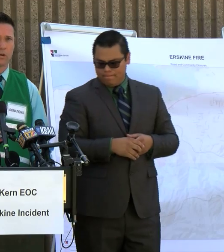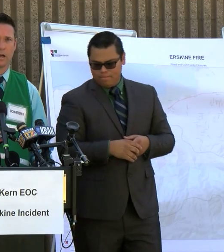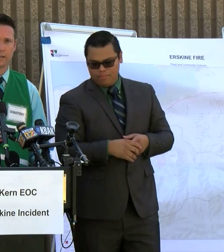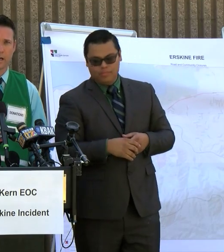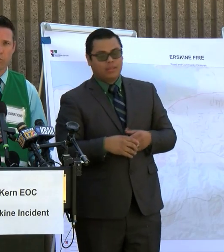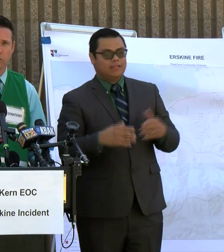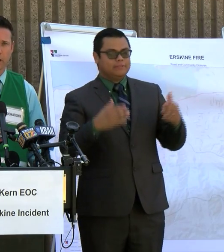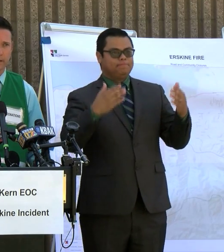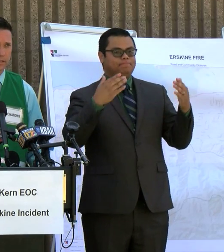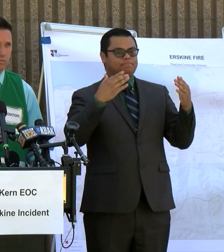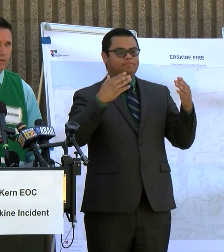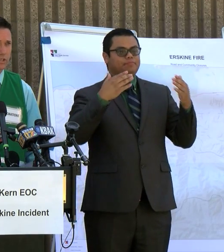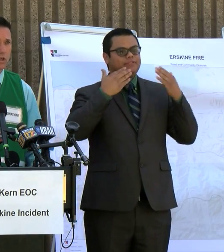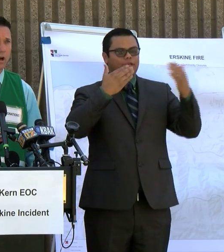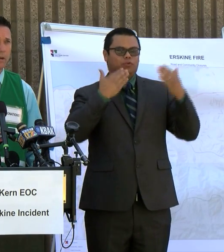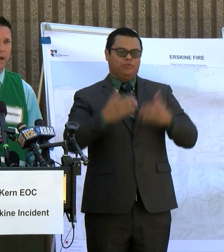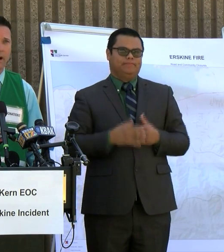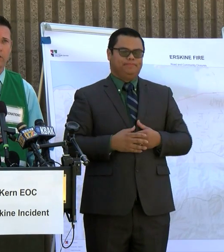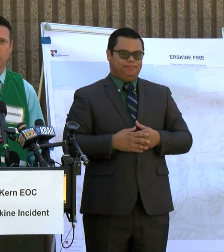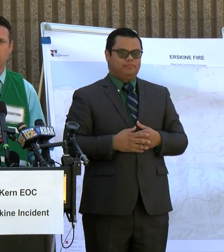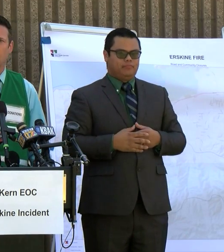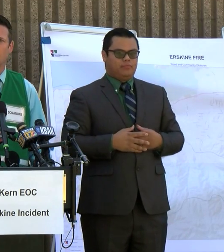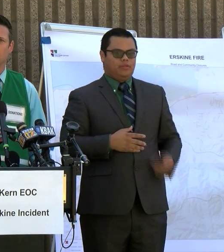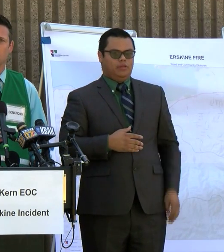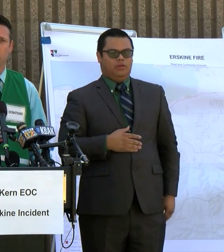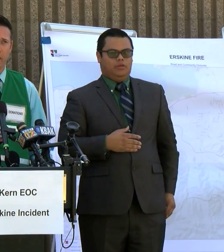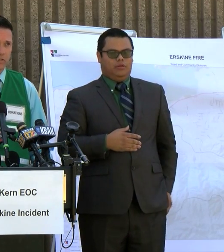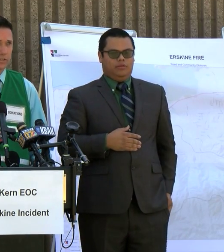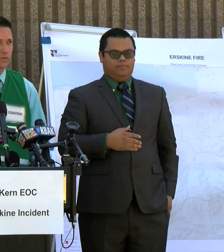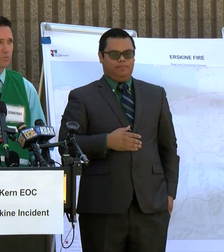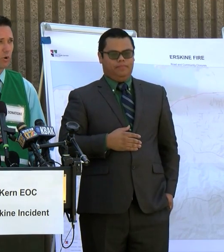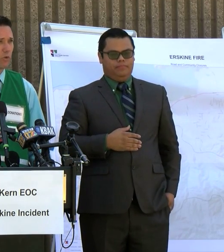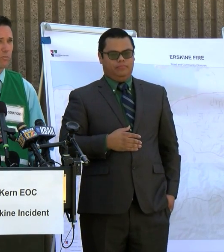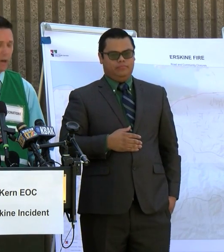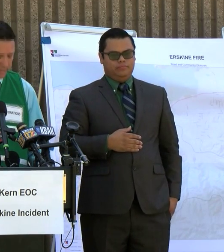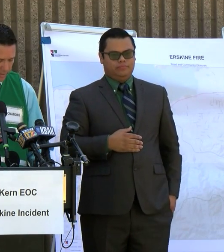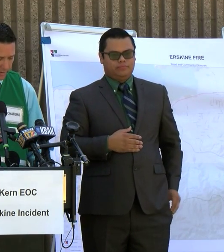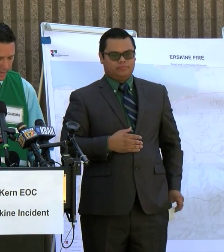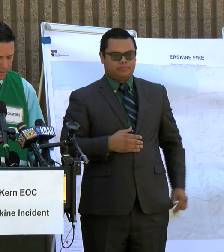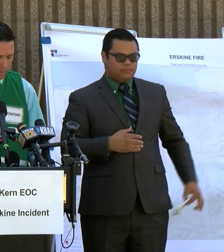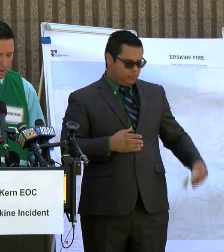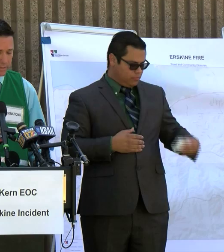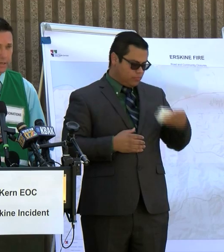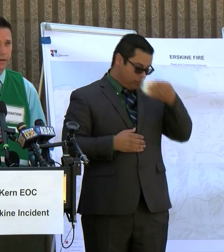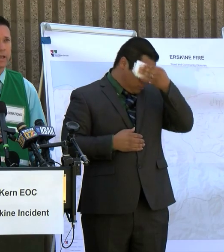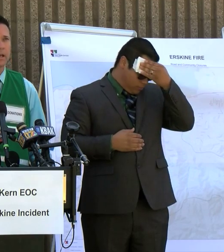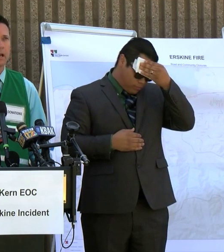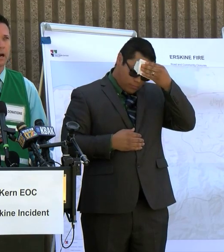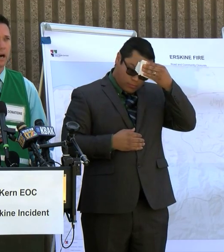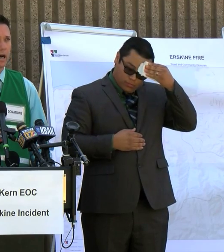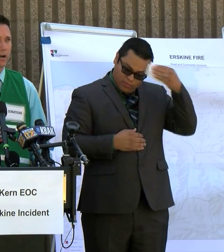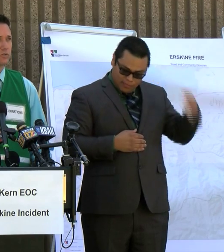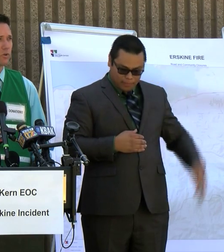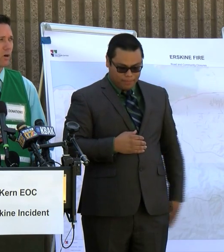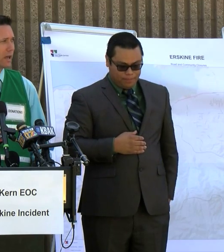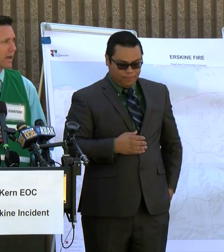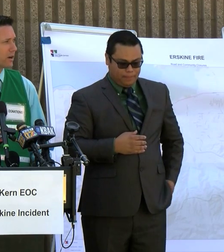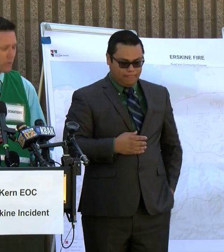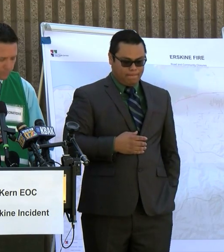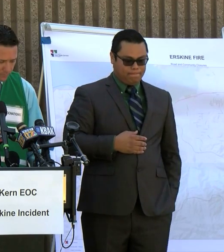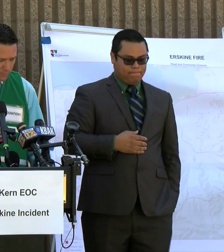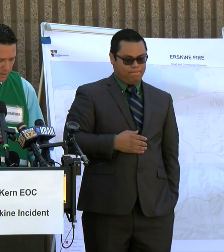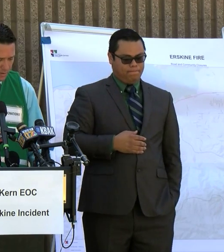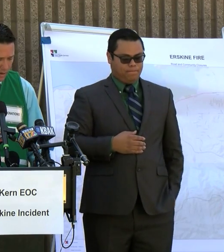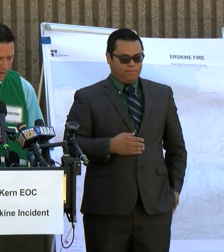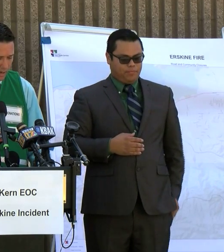Thank you. I would like at this point to talk about donations, both monetary and non-monetary. I also want to